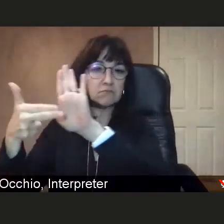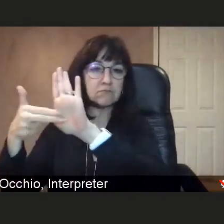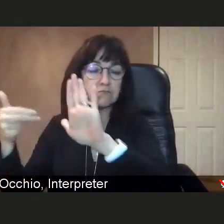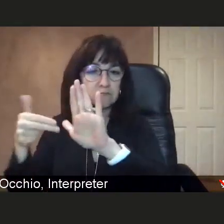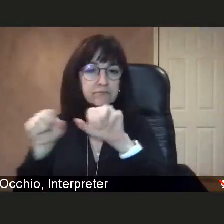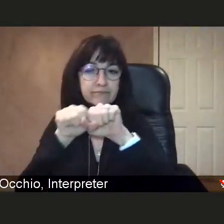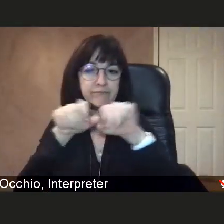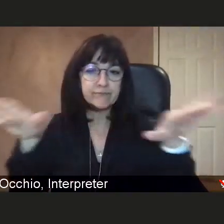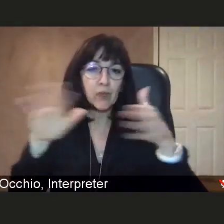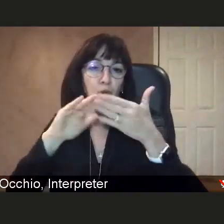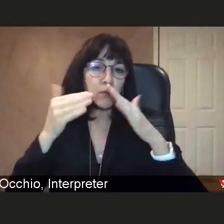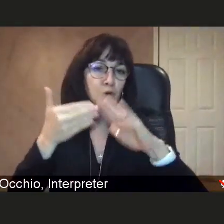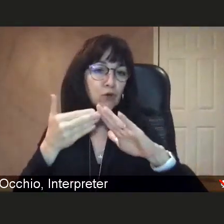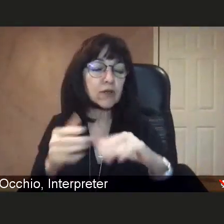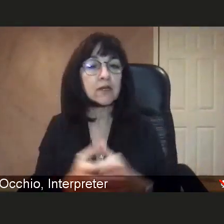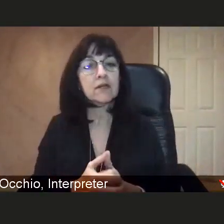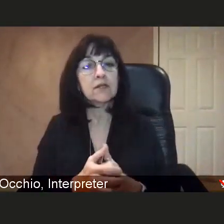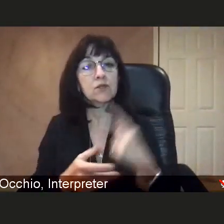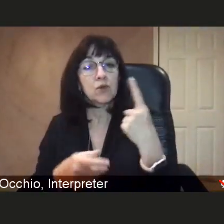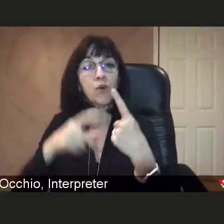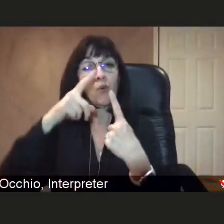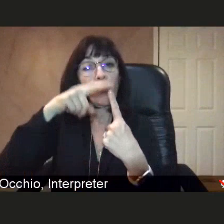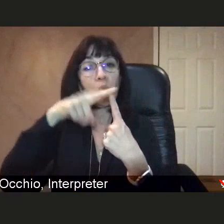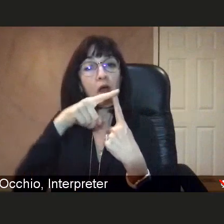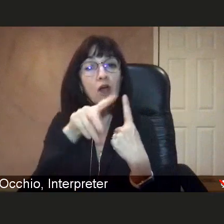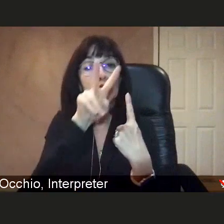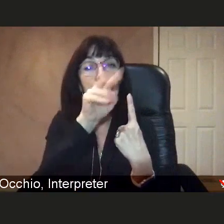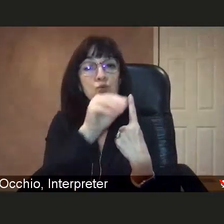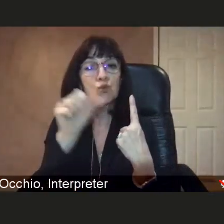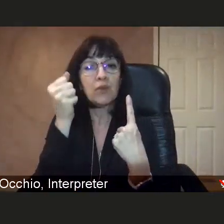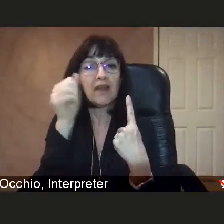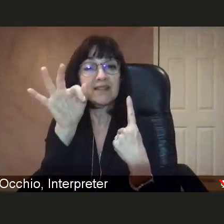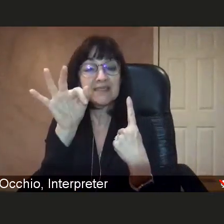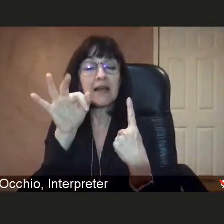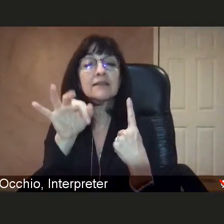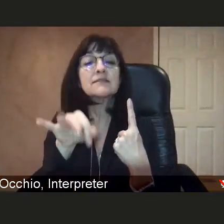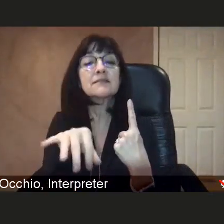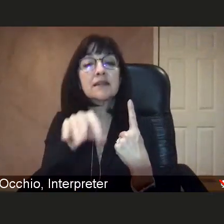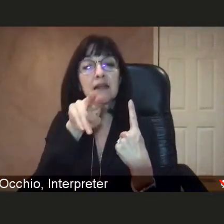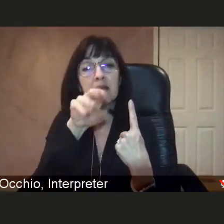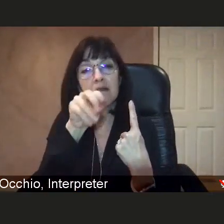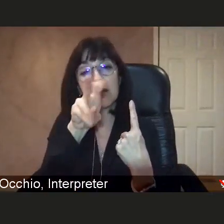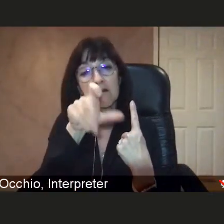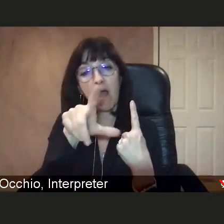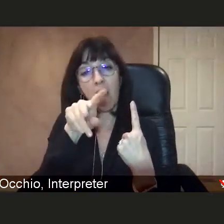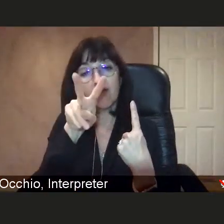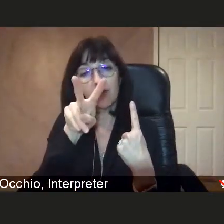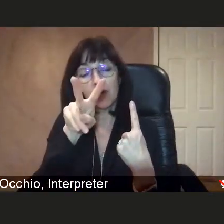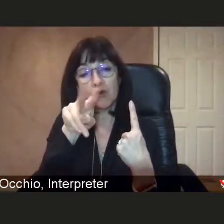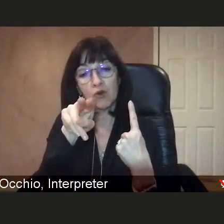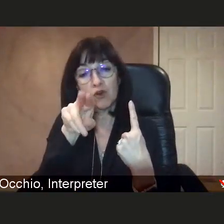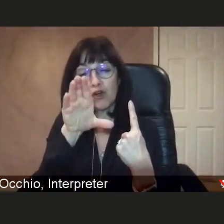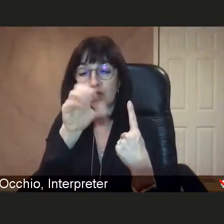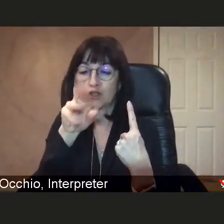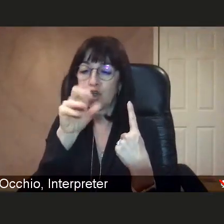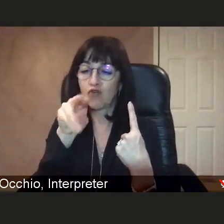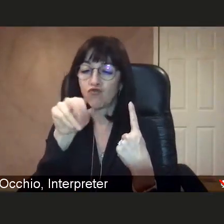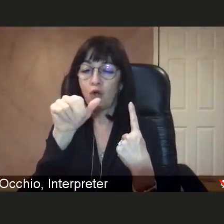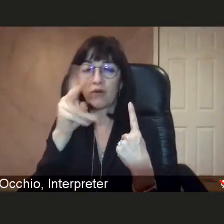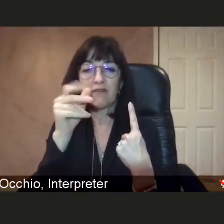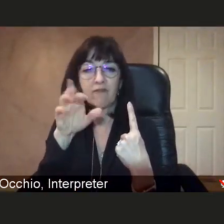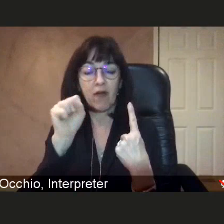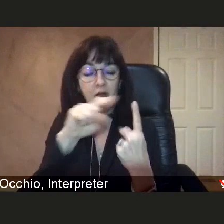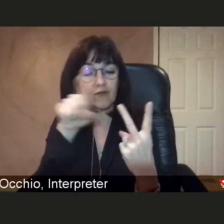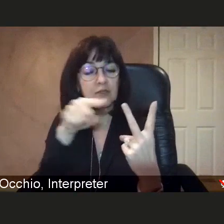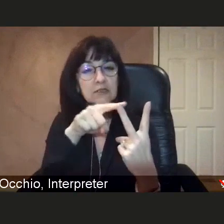community. One being the 2019 novel coronavirus, one being SARS-CoV-2, and